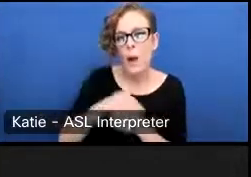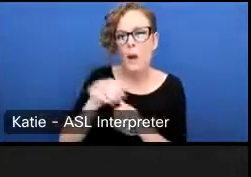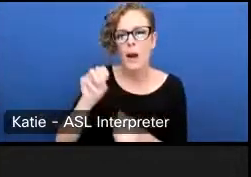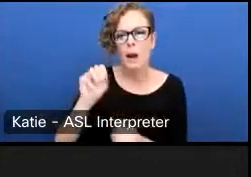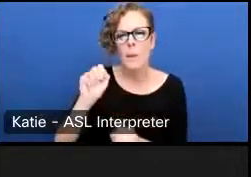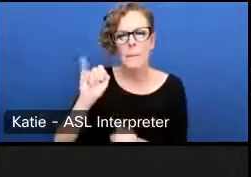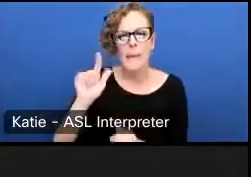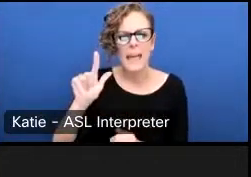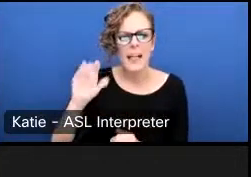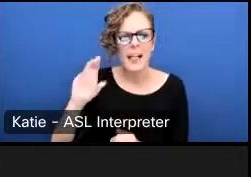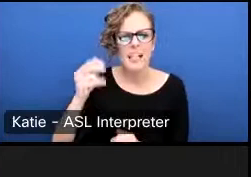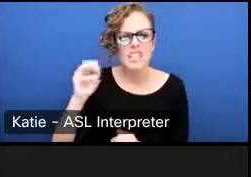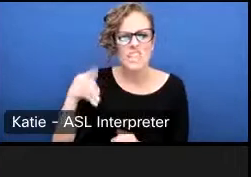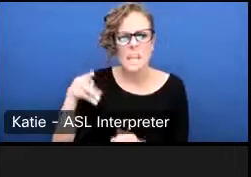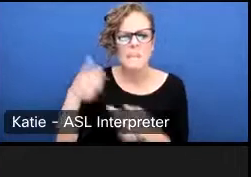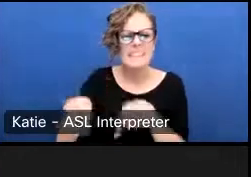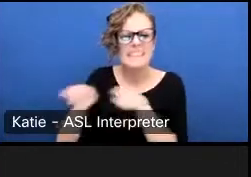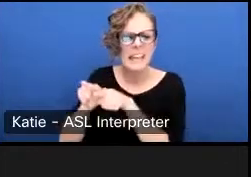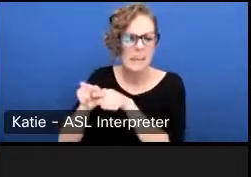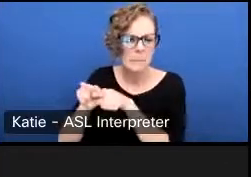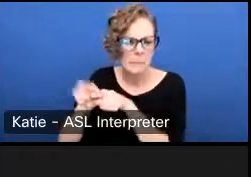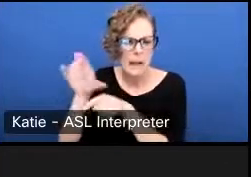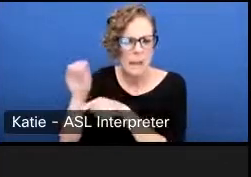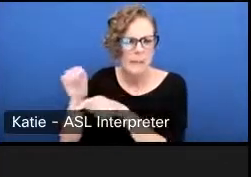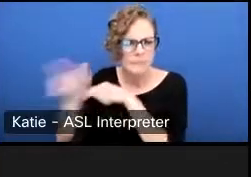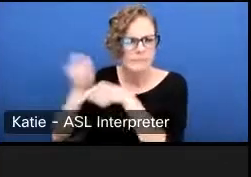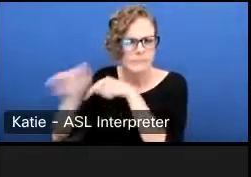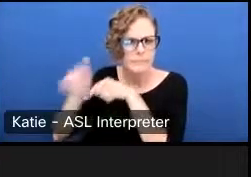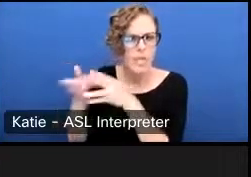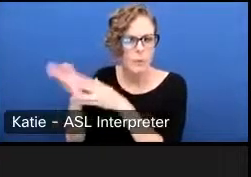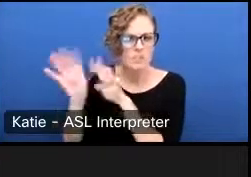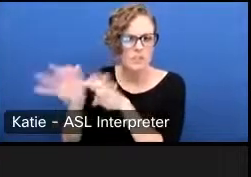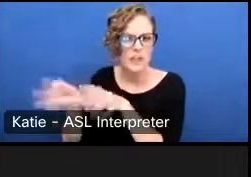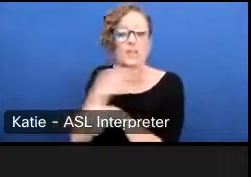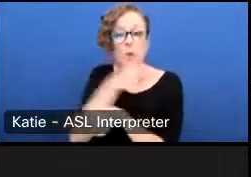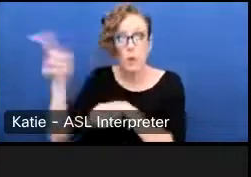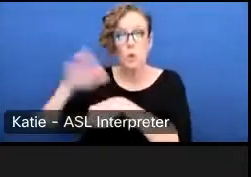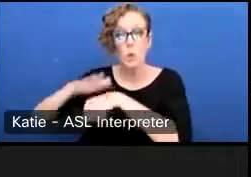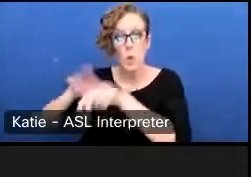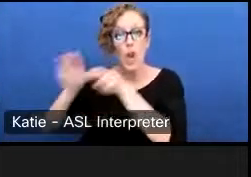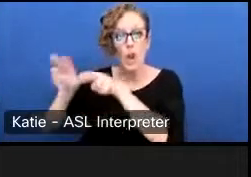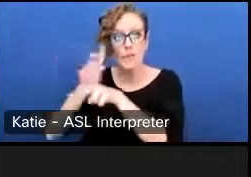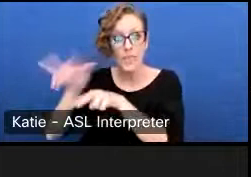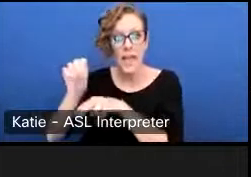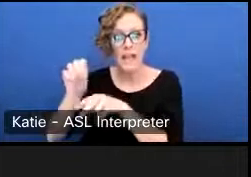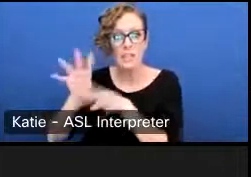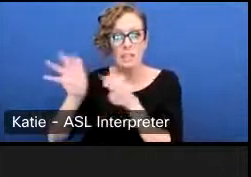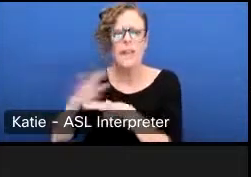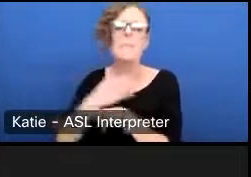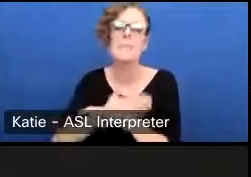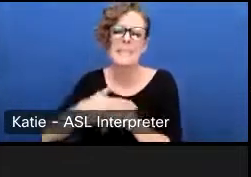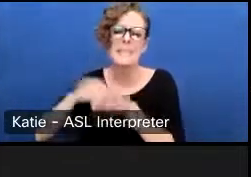whatever it is that we always send the surveys through. So look for that survey and please respond to